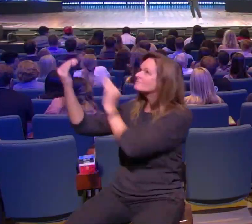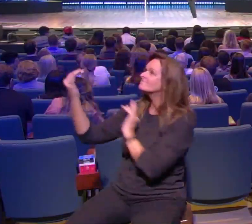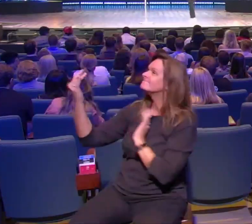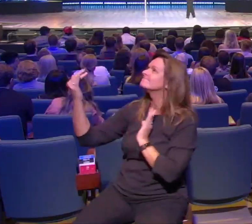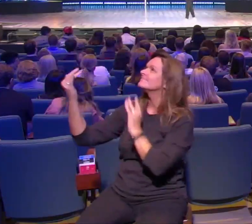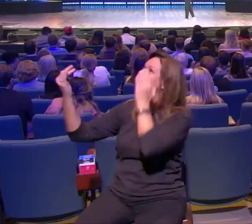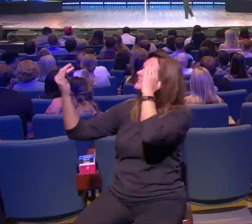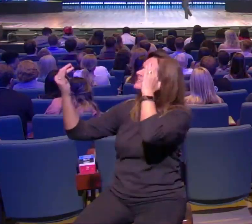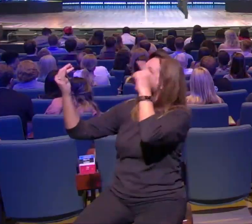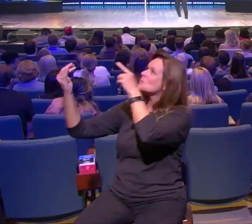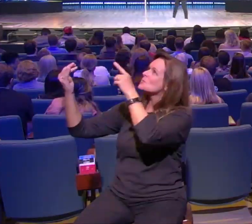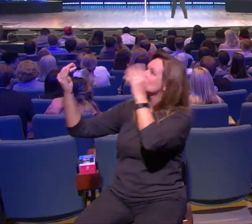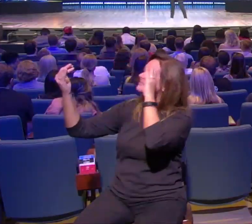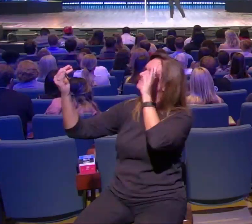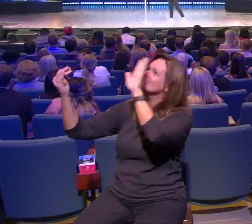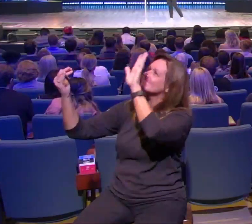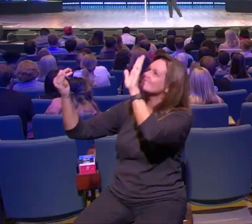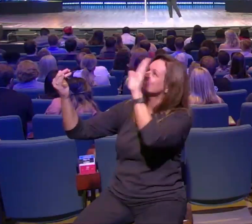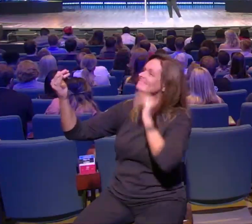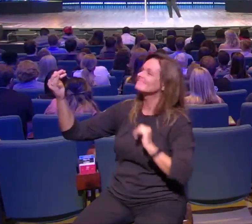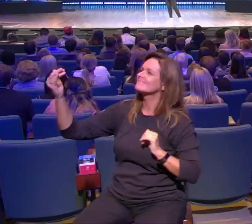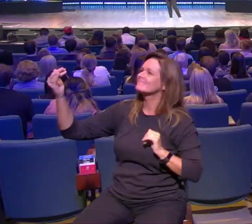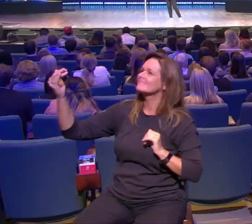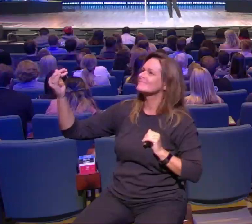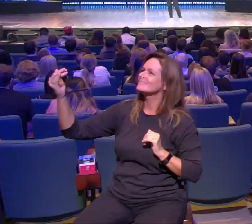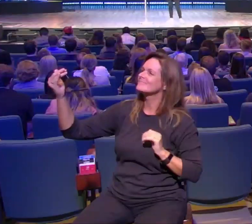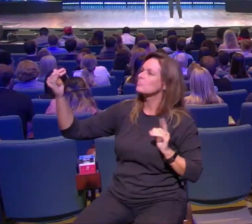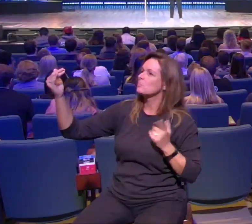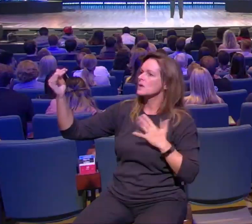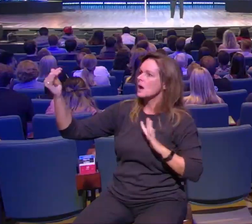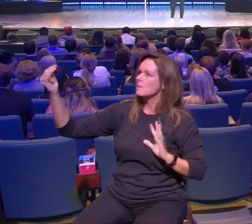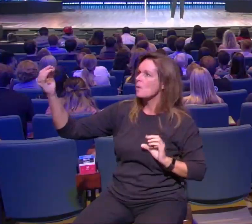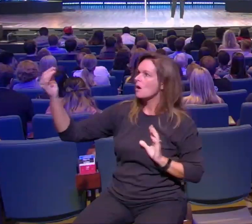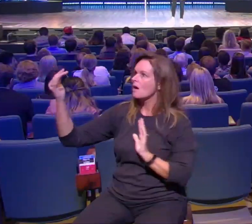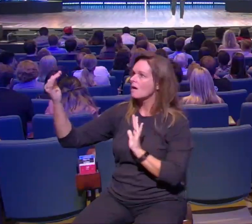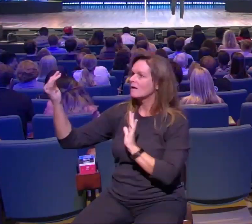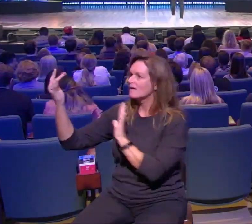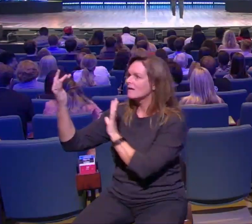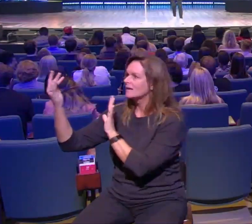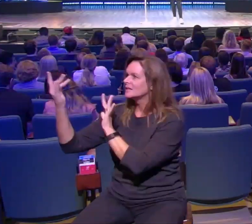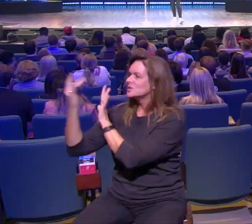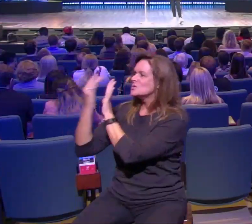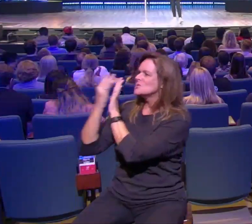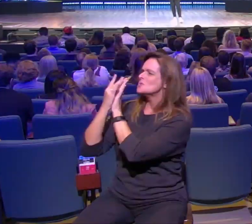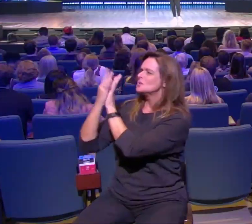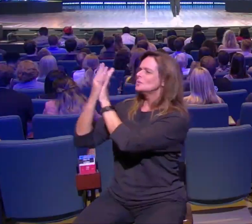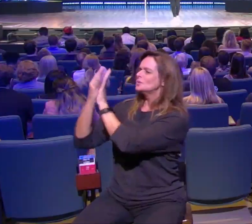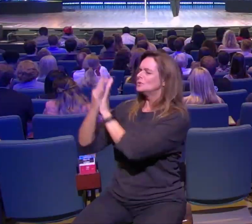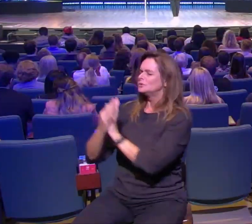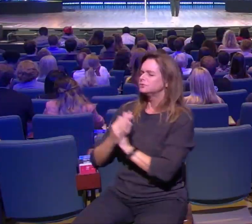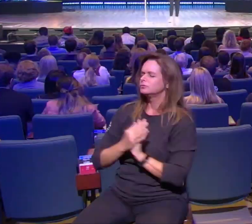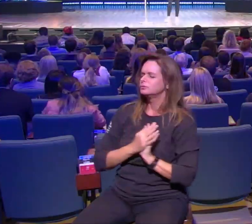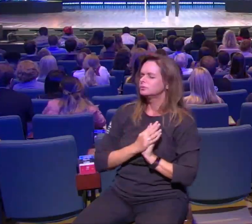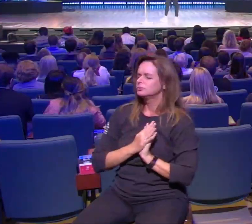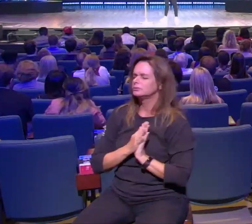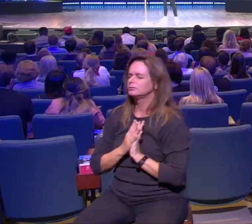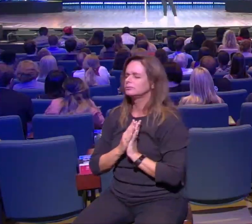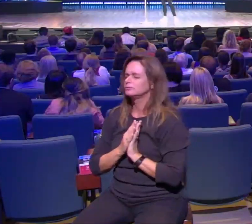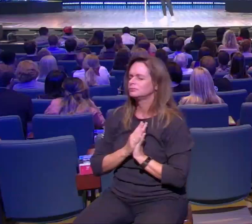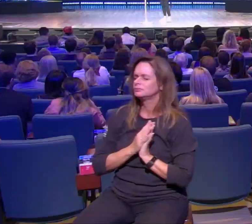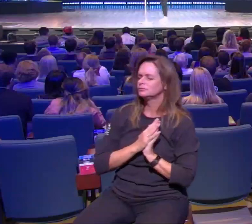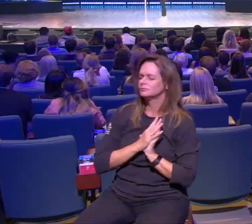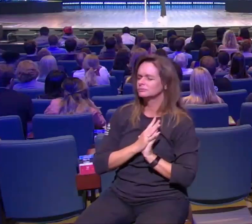make this moment count and that you would be counted in for this moment. And I only have